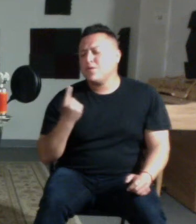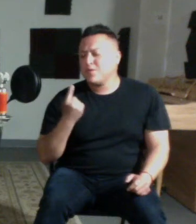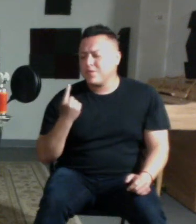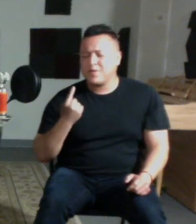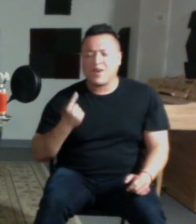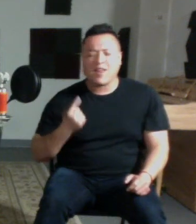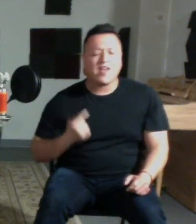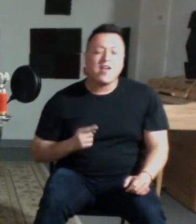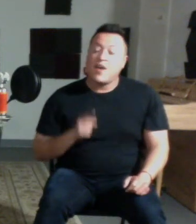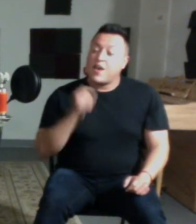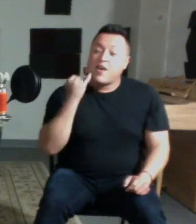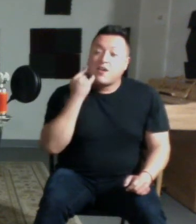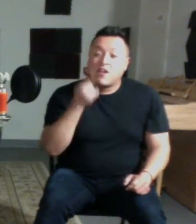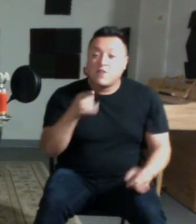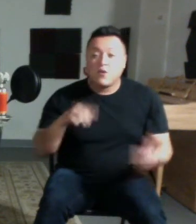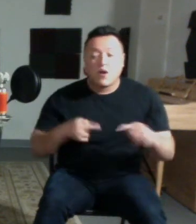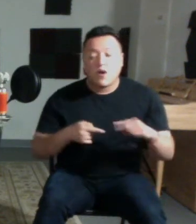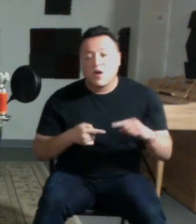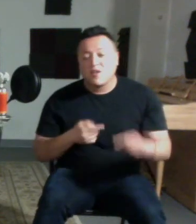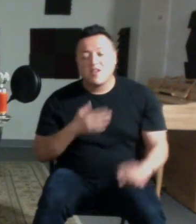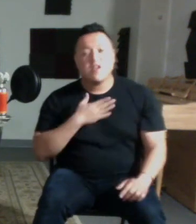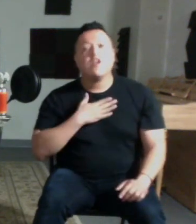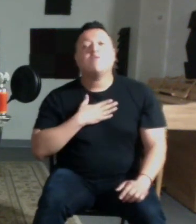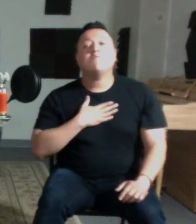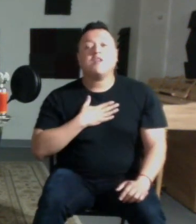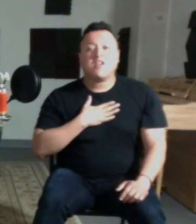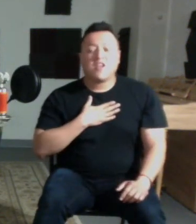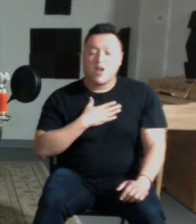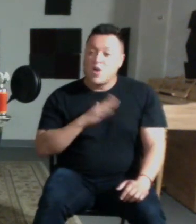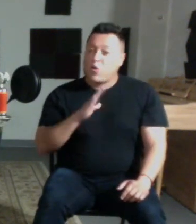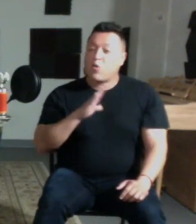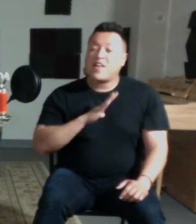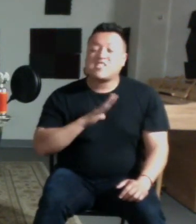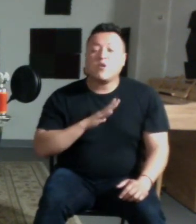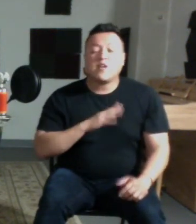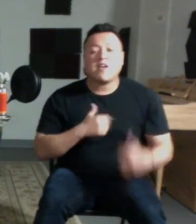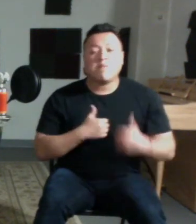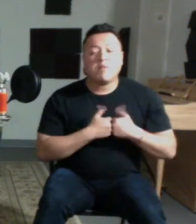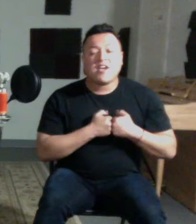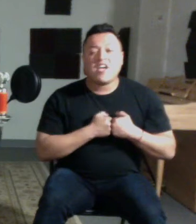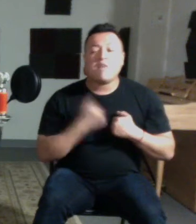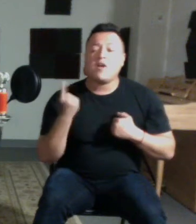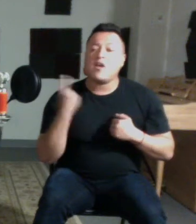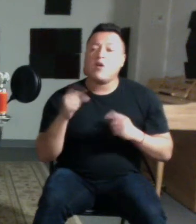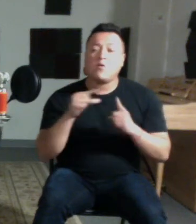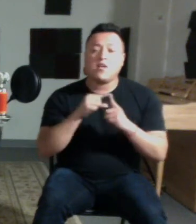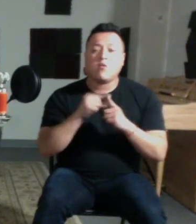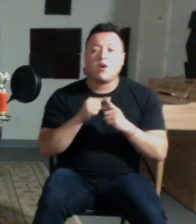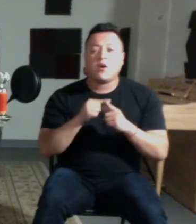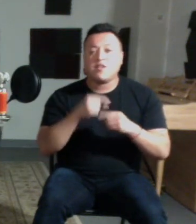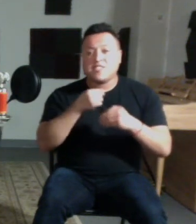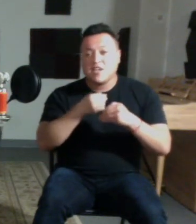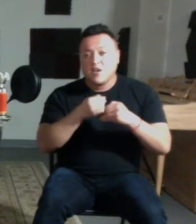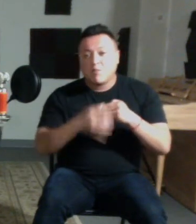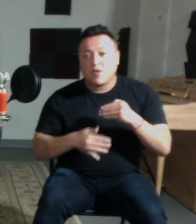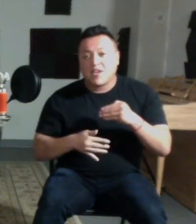alone. And if you hurt me, oh, that's okay, baby. Only words